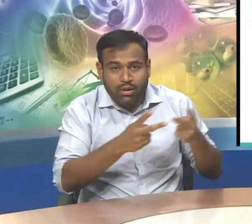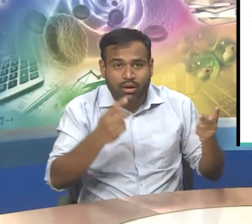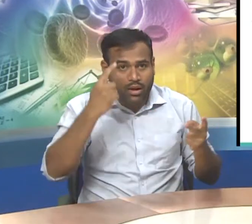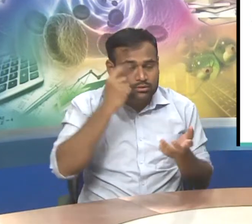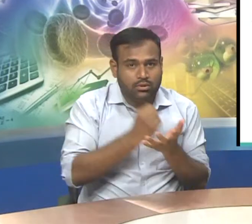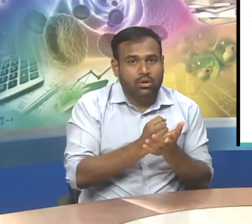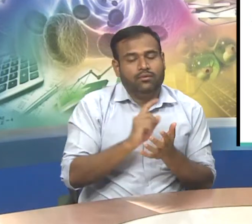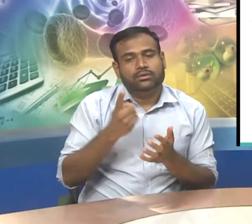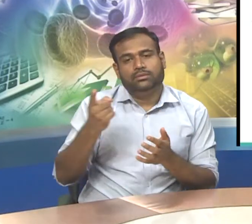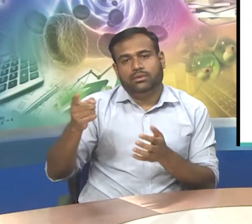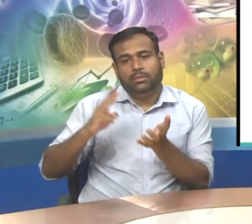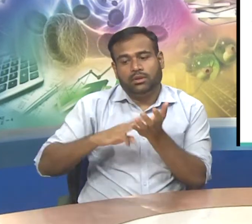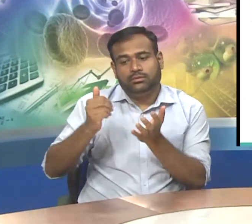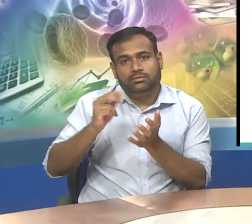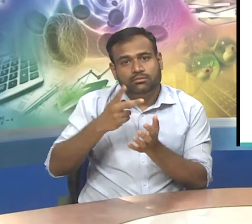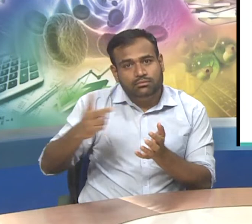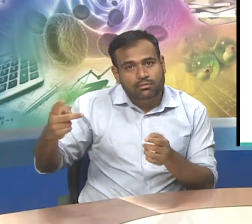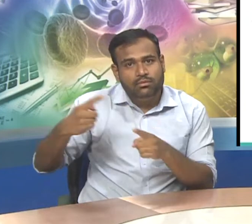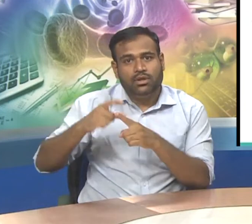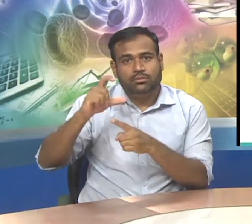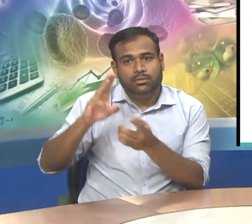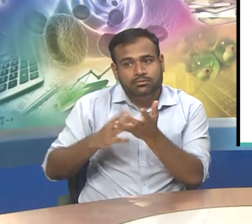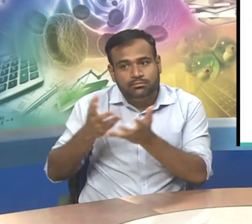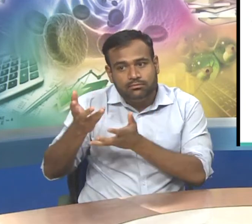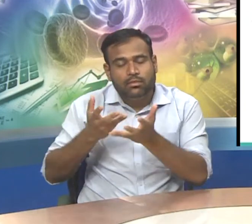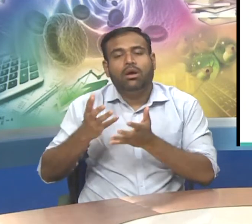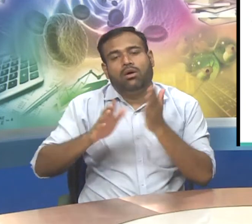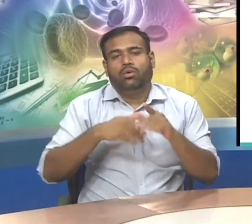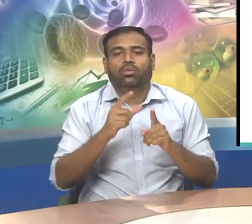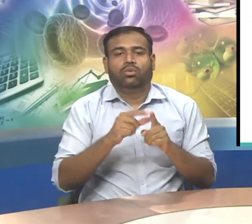of Ministers headed by the Chief Minister.